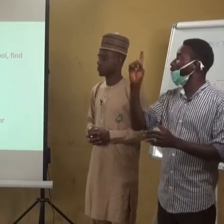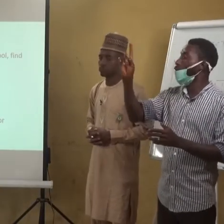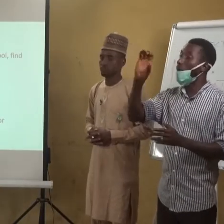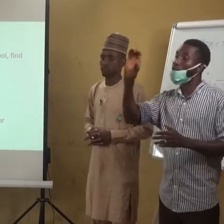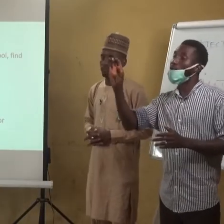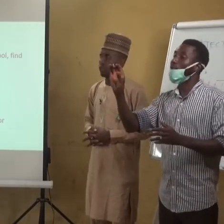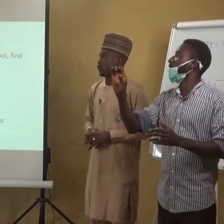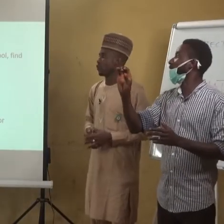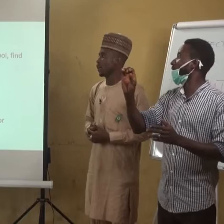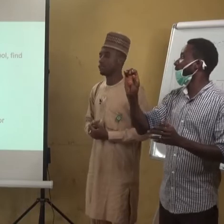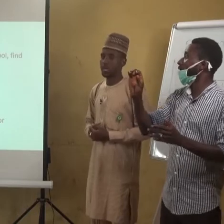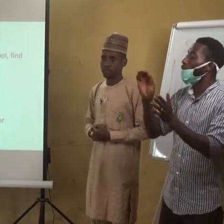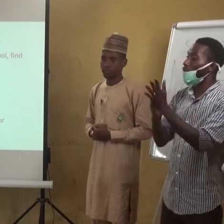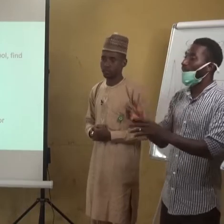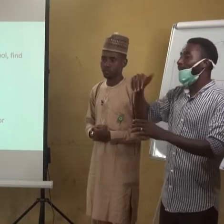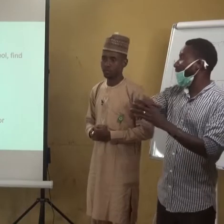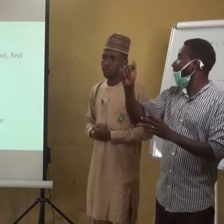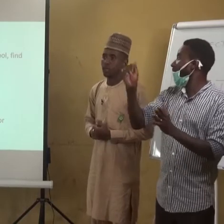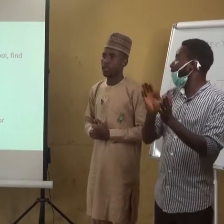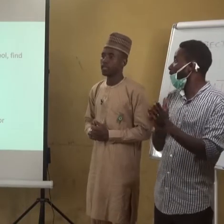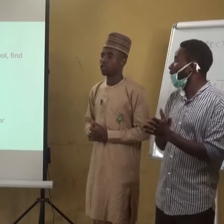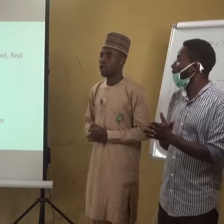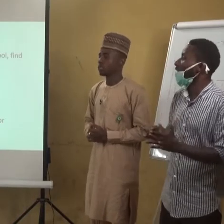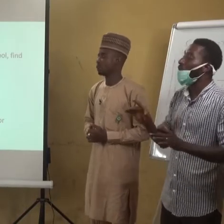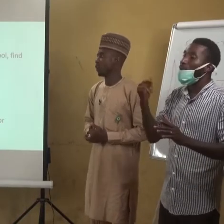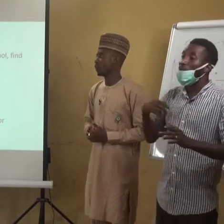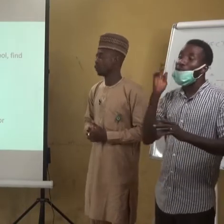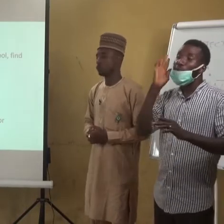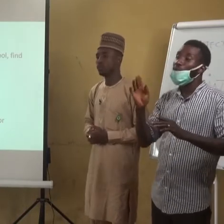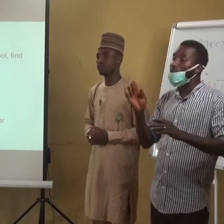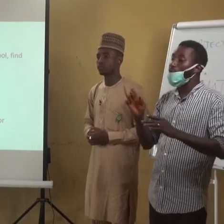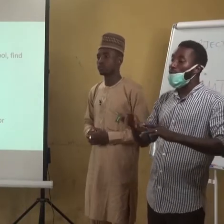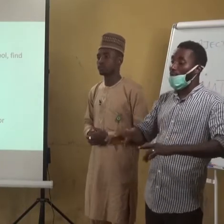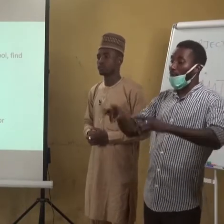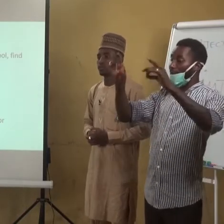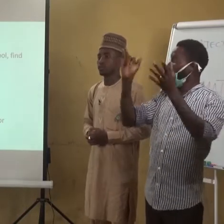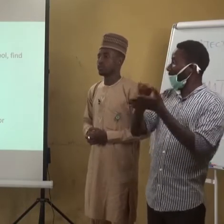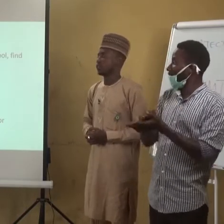school, he finds that 81 play football,